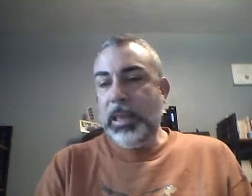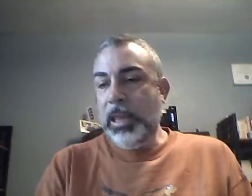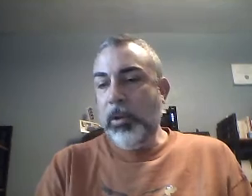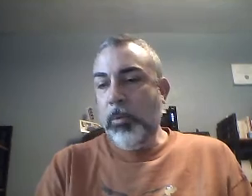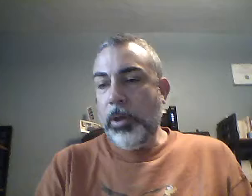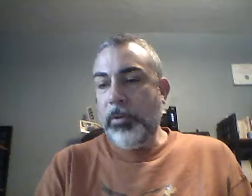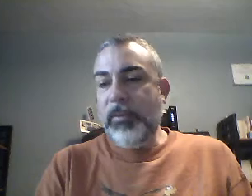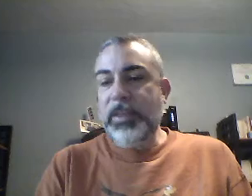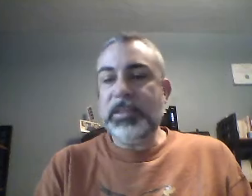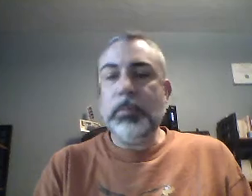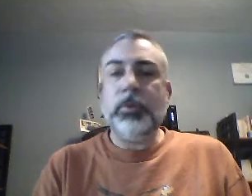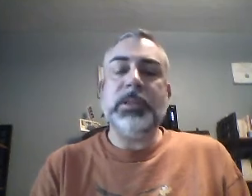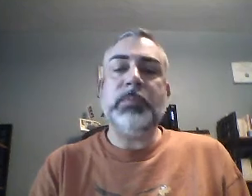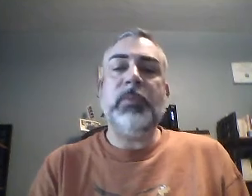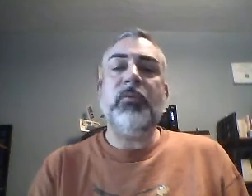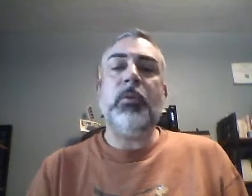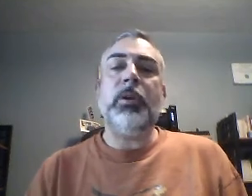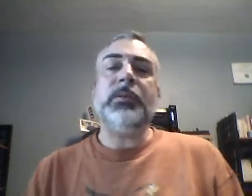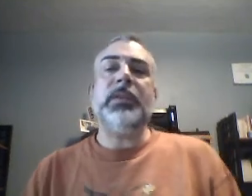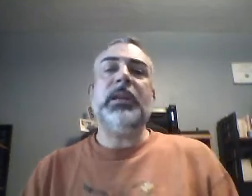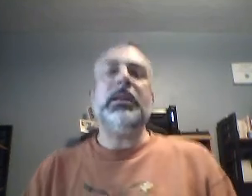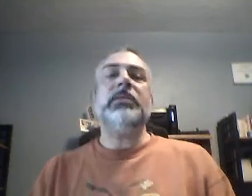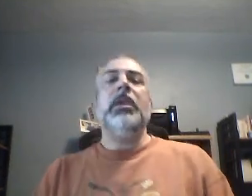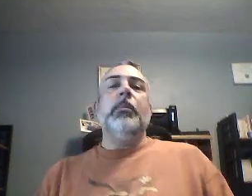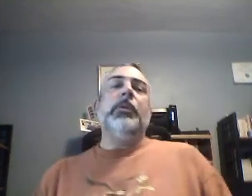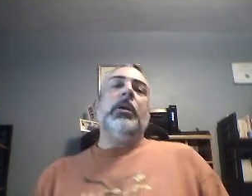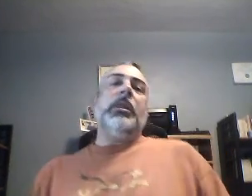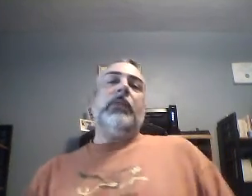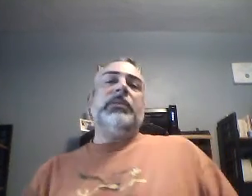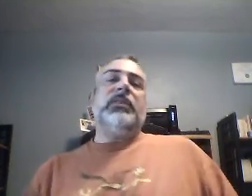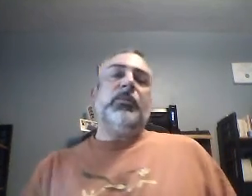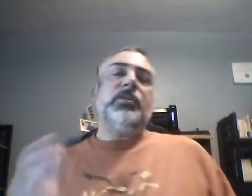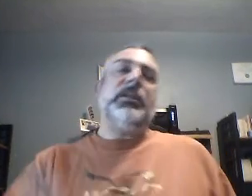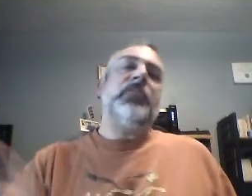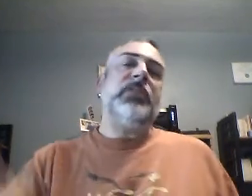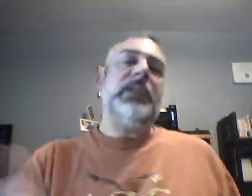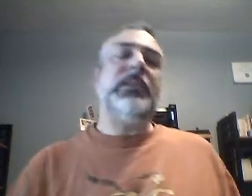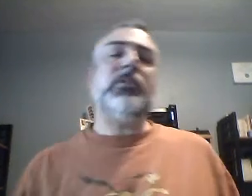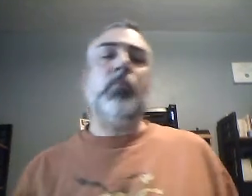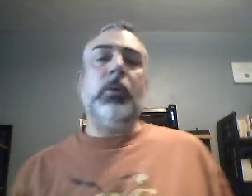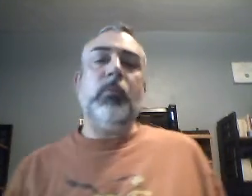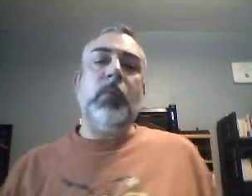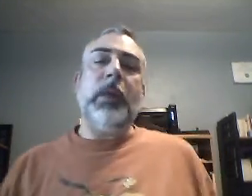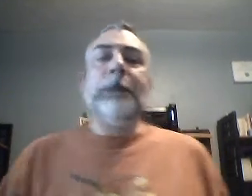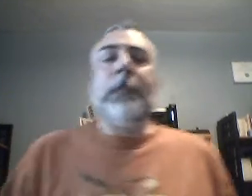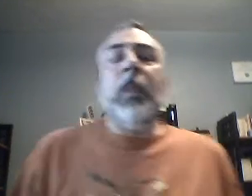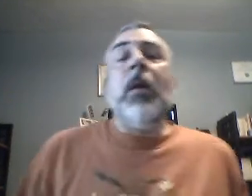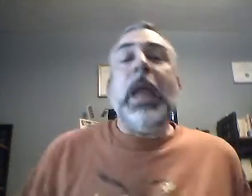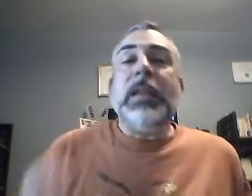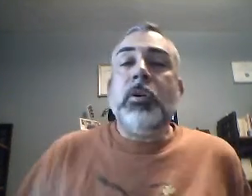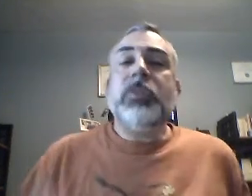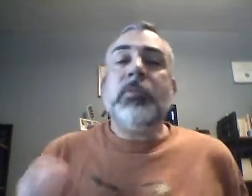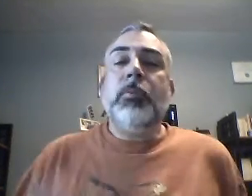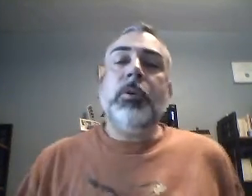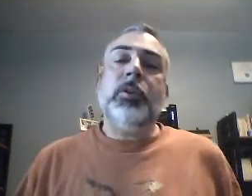there were other events similar to this before in other cities, but none that received so much attention as this one, right? It's also important to